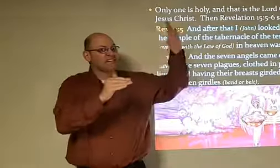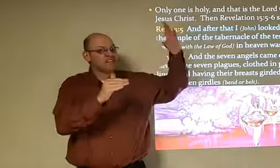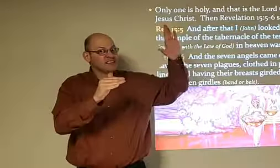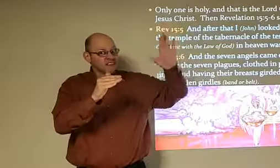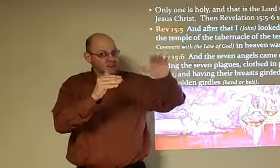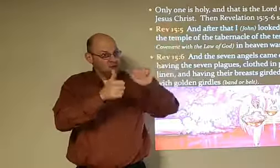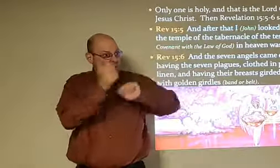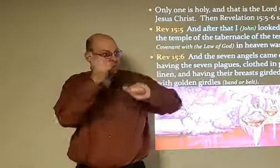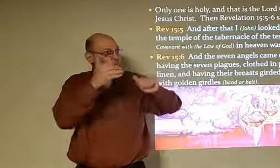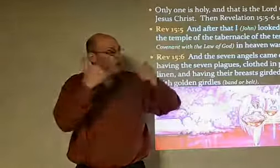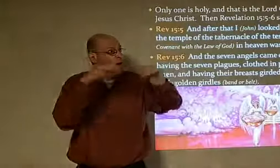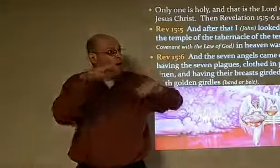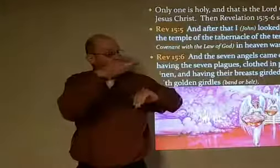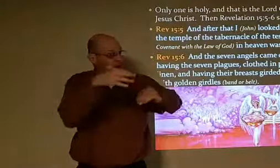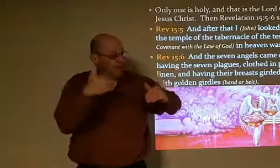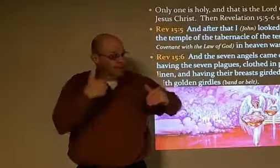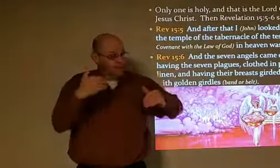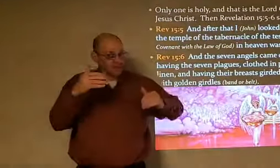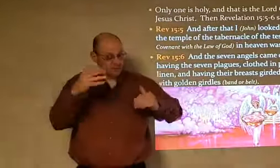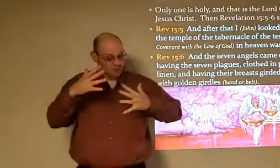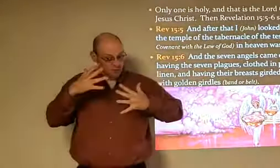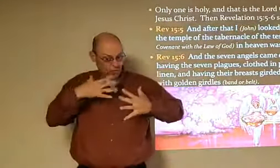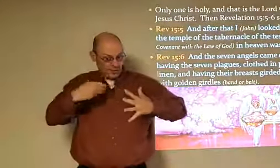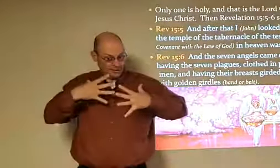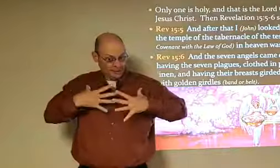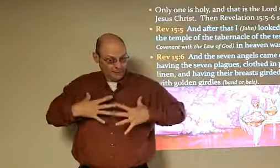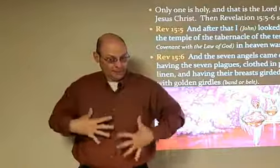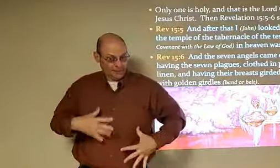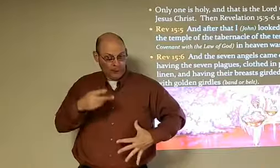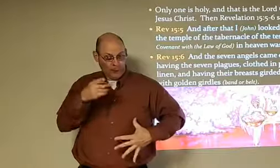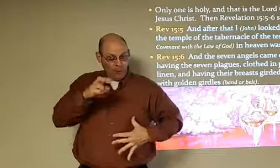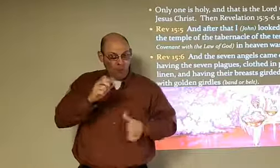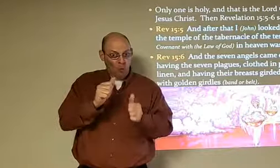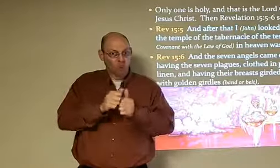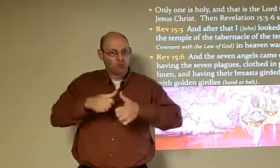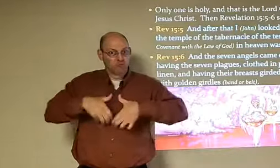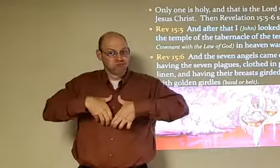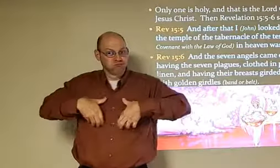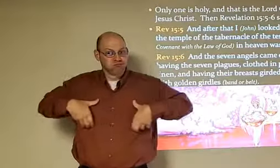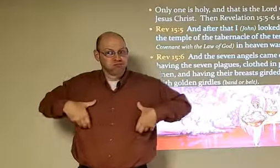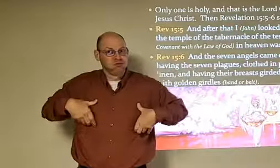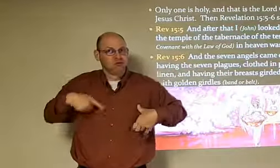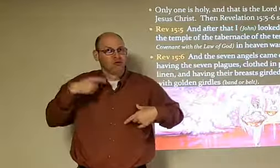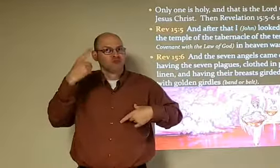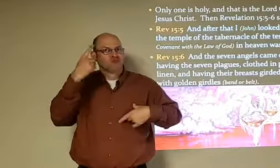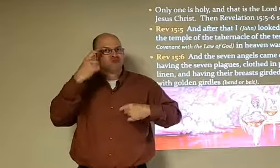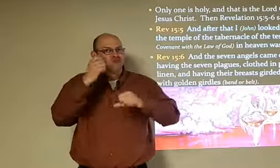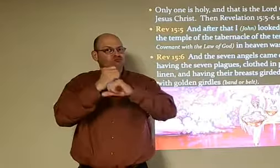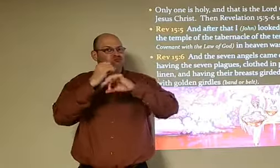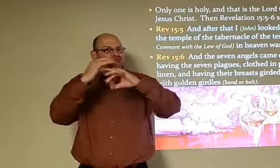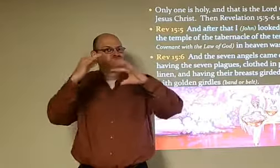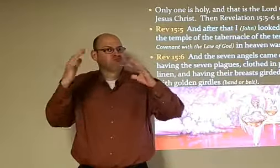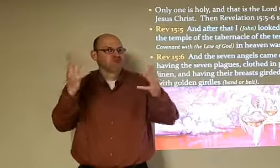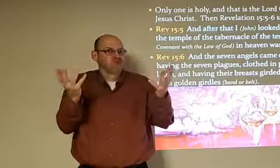So in heaven, will they have that? Is that the attire that they wear? It made me wonder. It